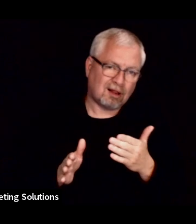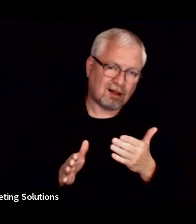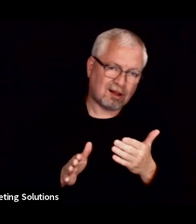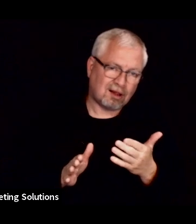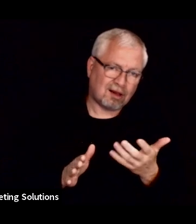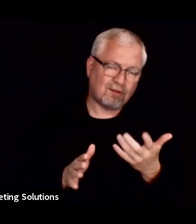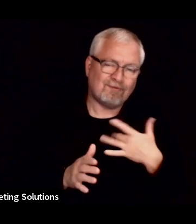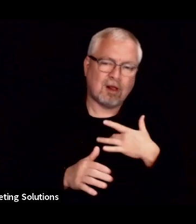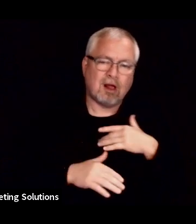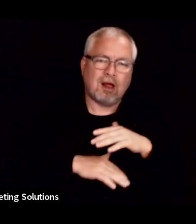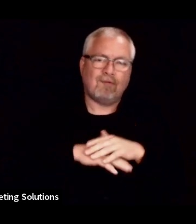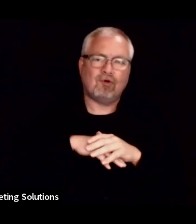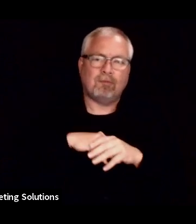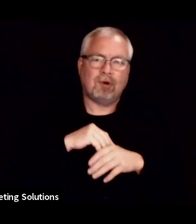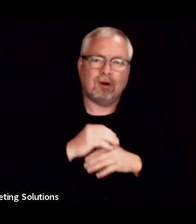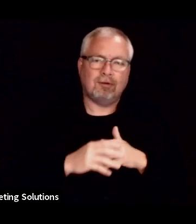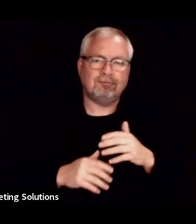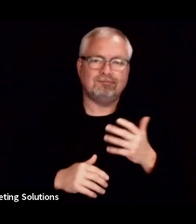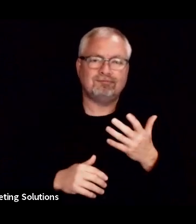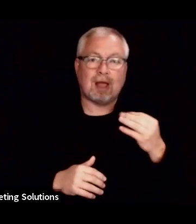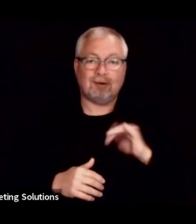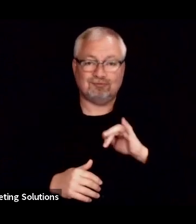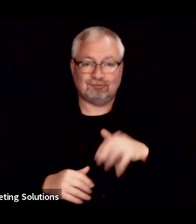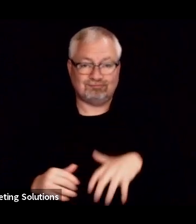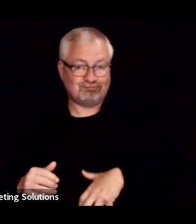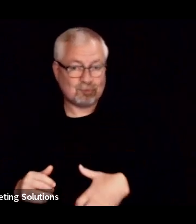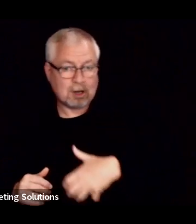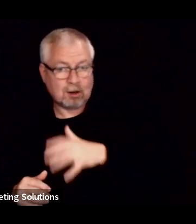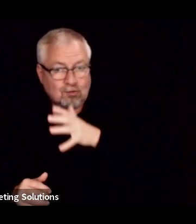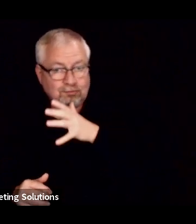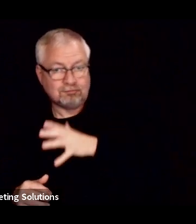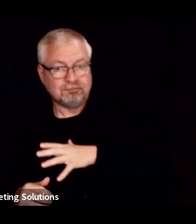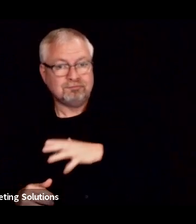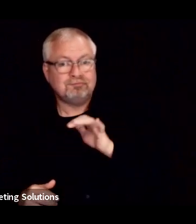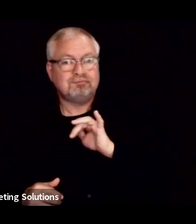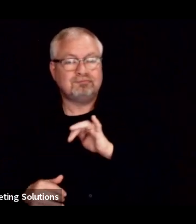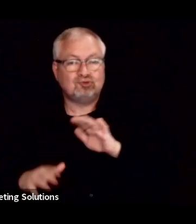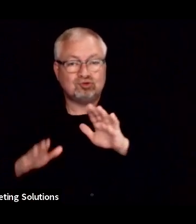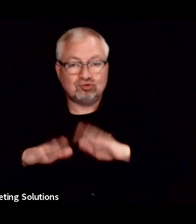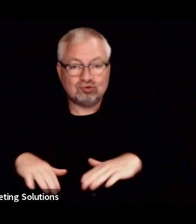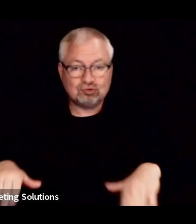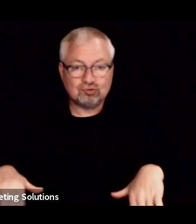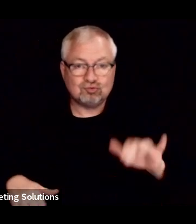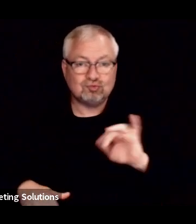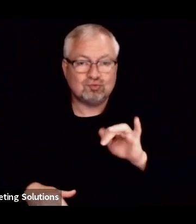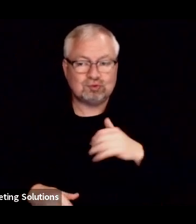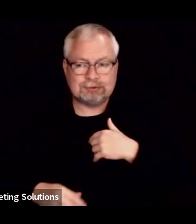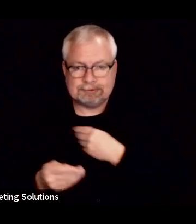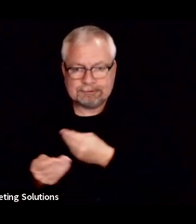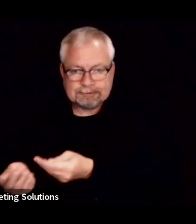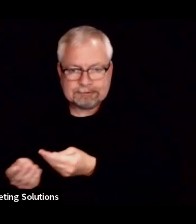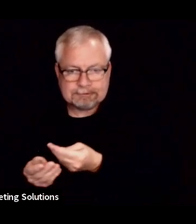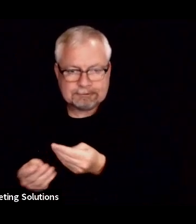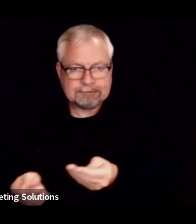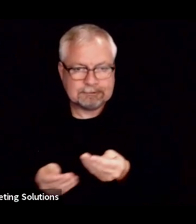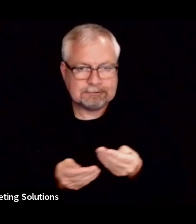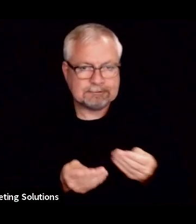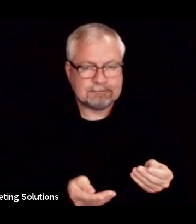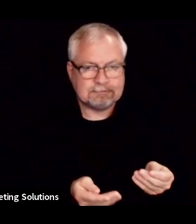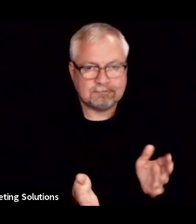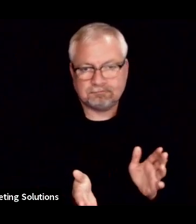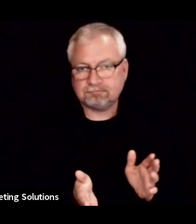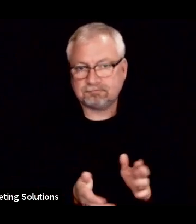pregnant women or children. And then there also are some people who